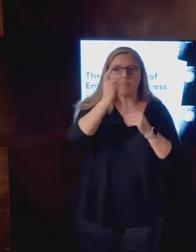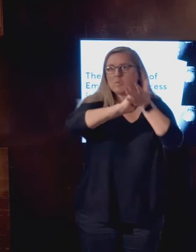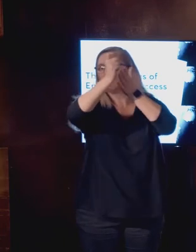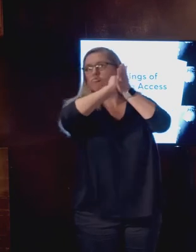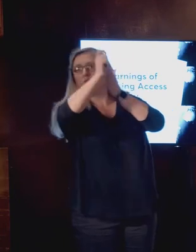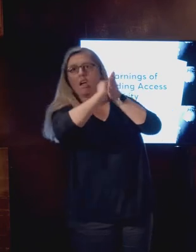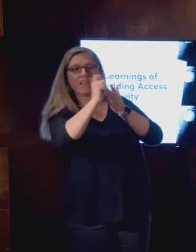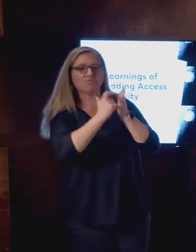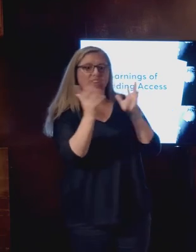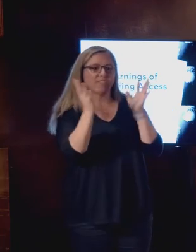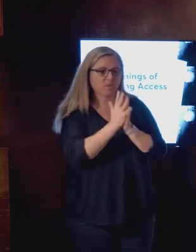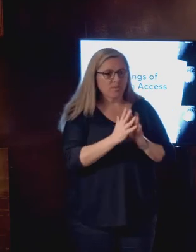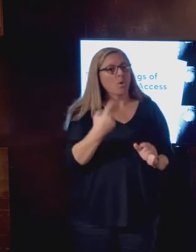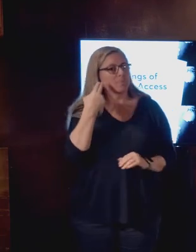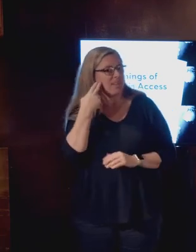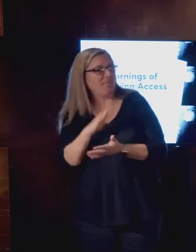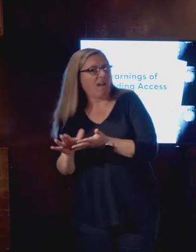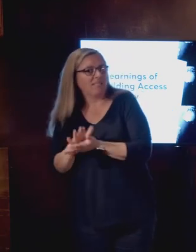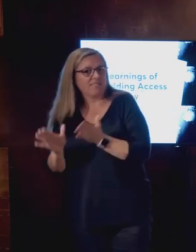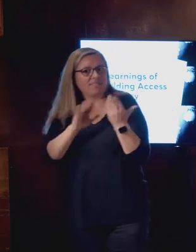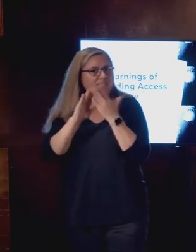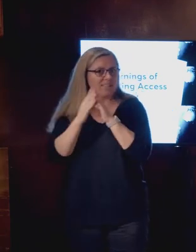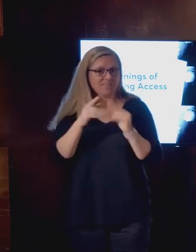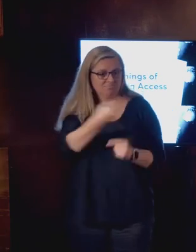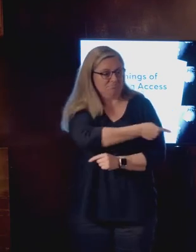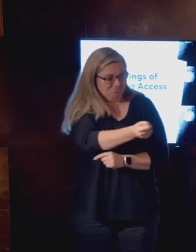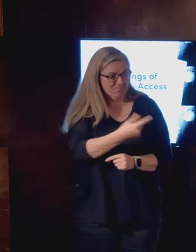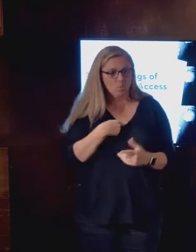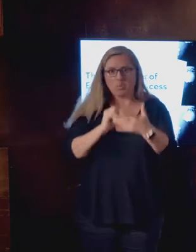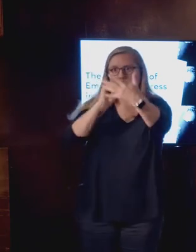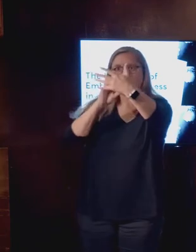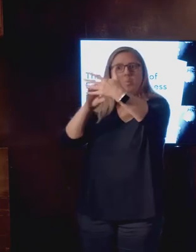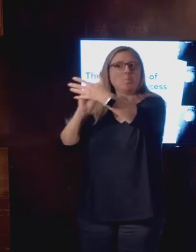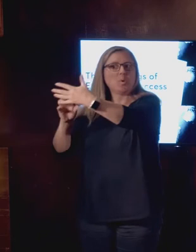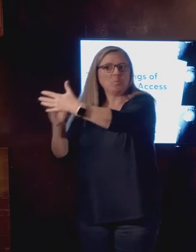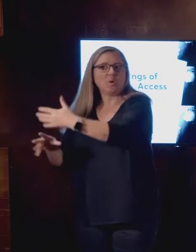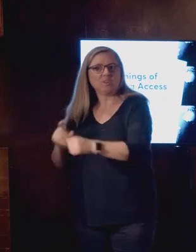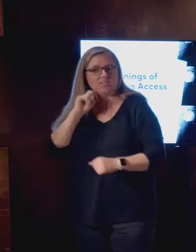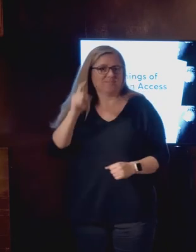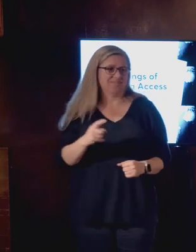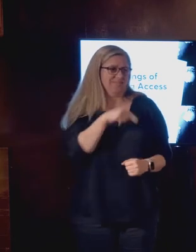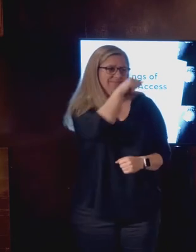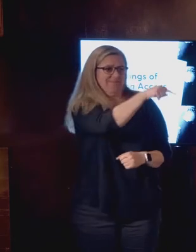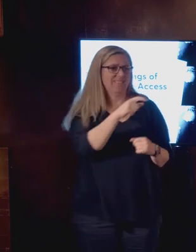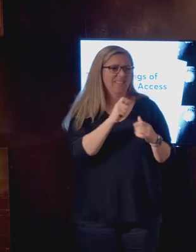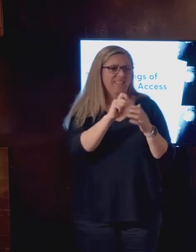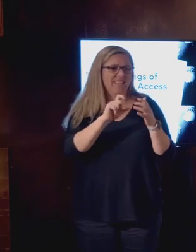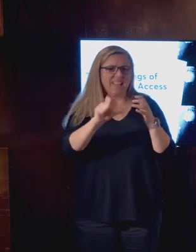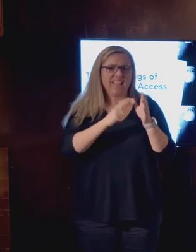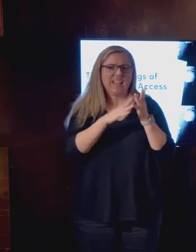reviews, particularly hopefully from the deaf and hard of hearing community, because we thought they're the ones we're going to post about. Yeah. Well, who cares what Cameron Woodhead